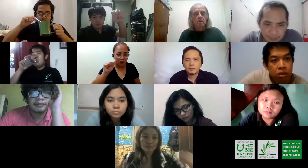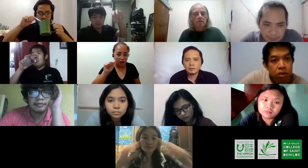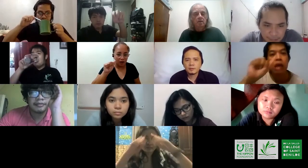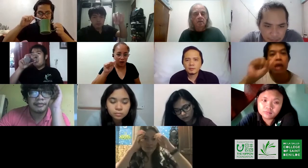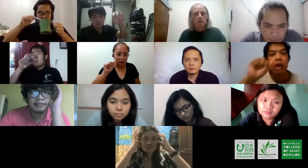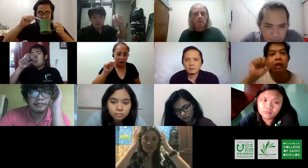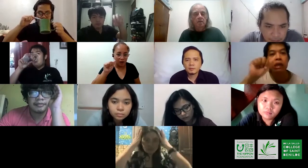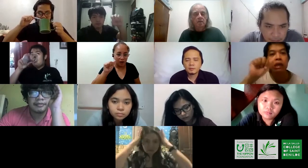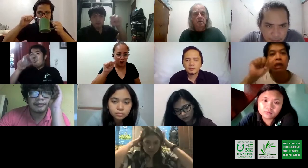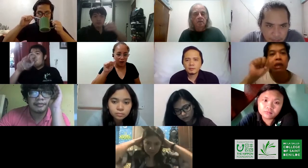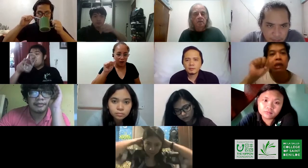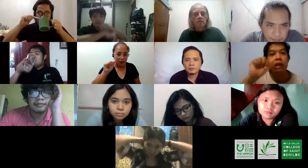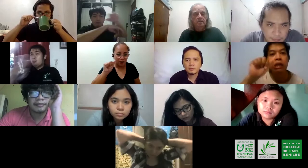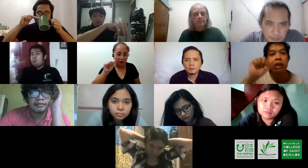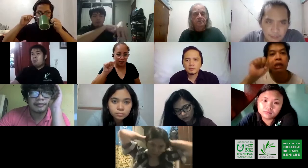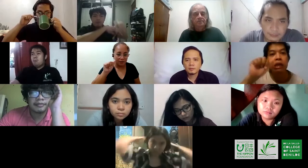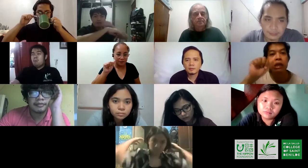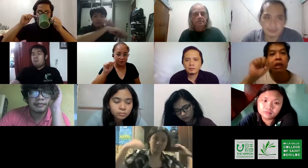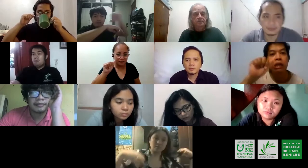Okay.